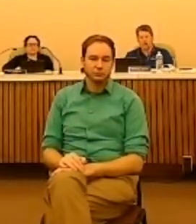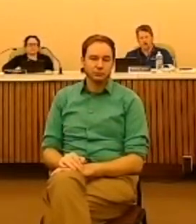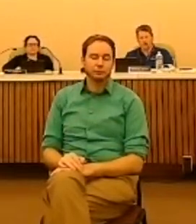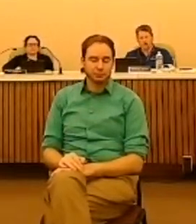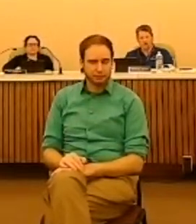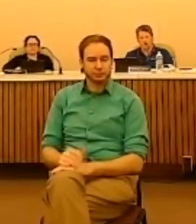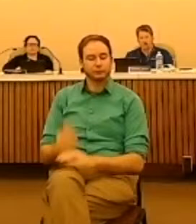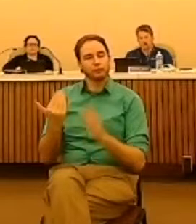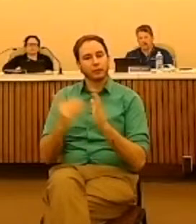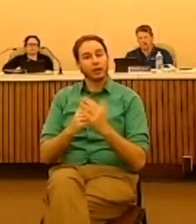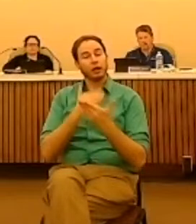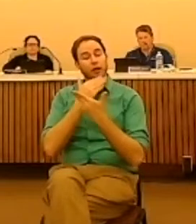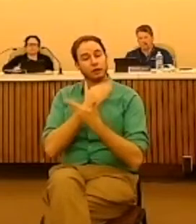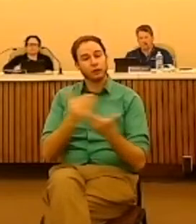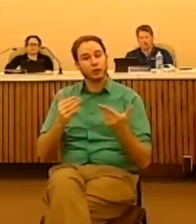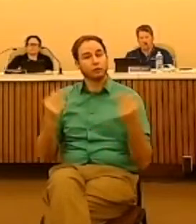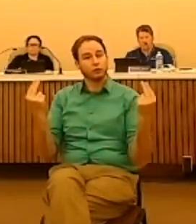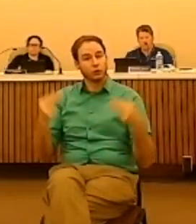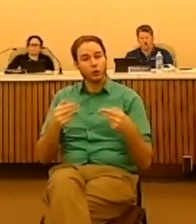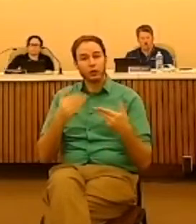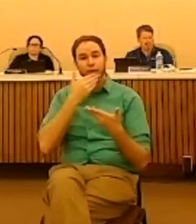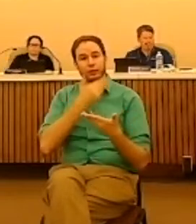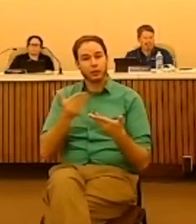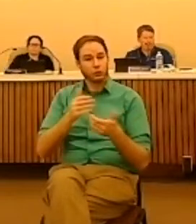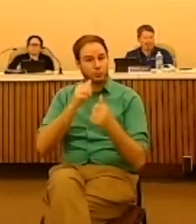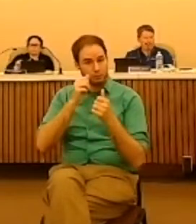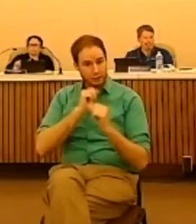again, thank you for coming. Thank you for being patient.